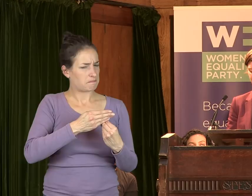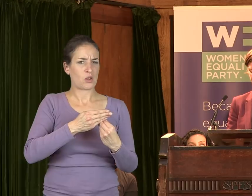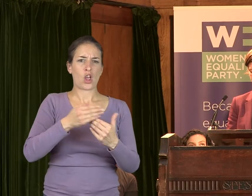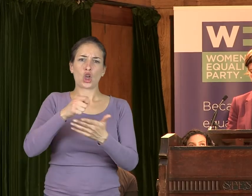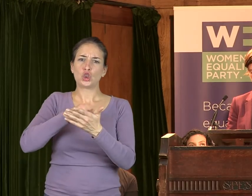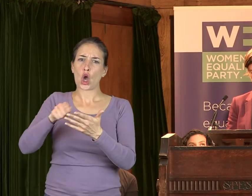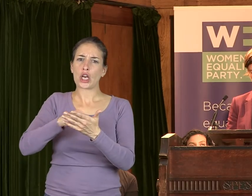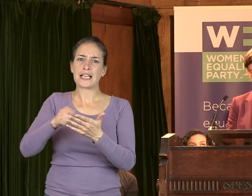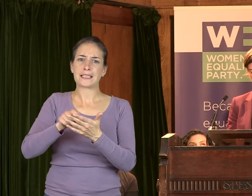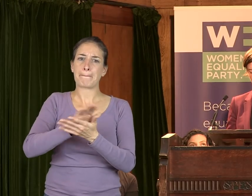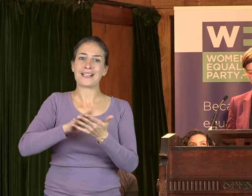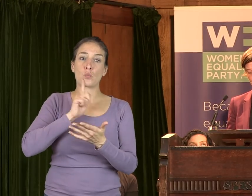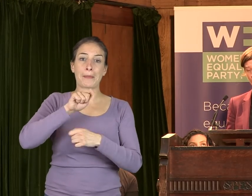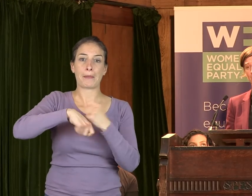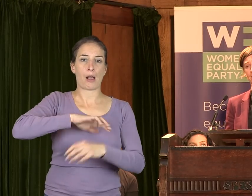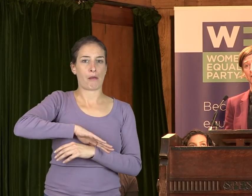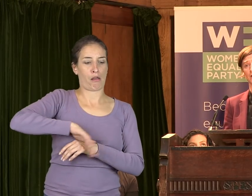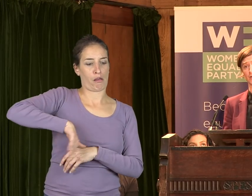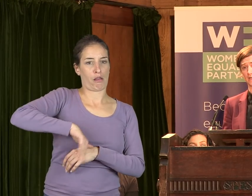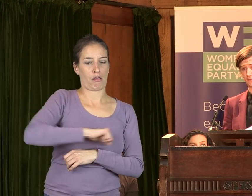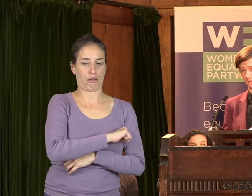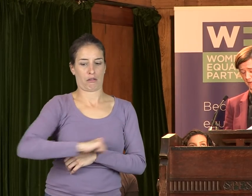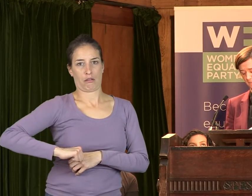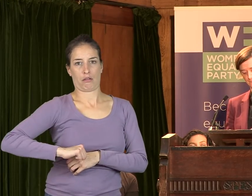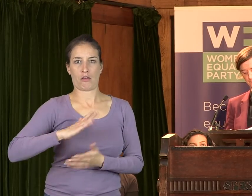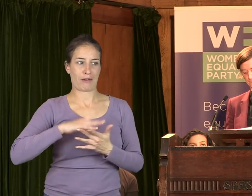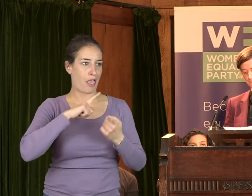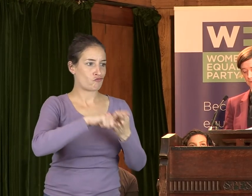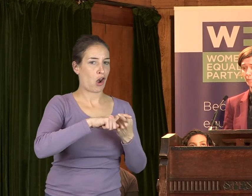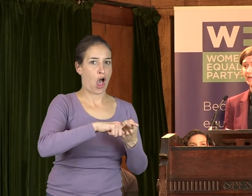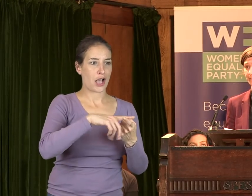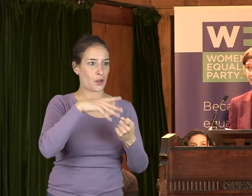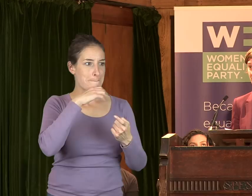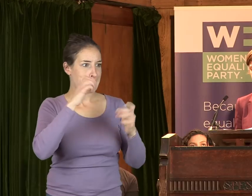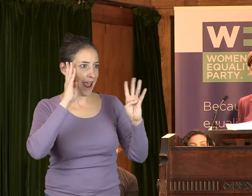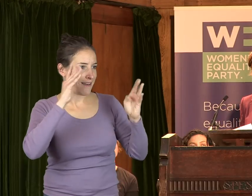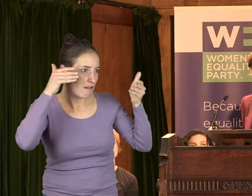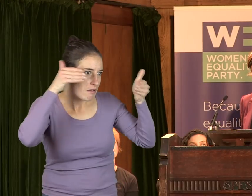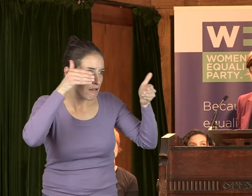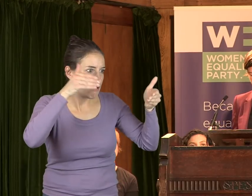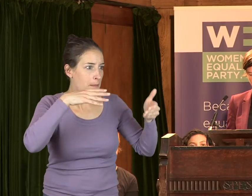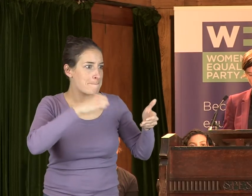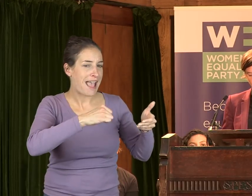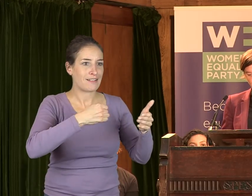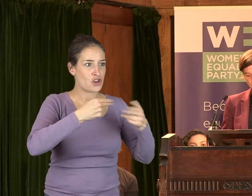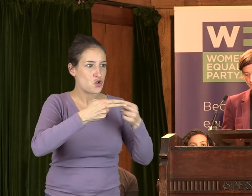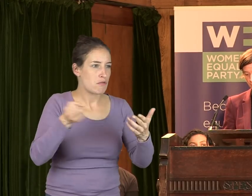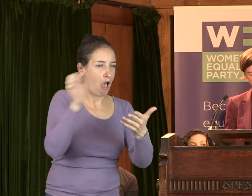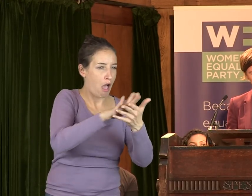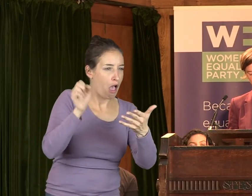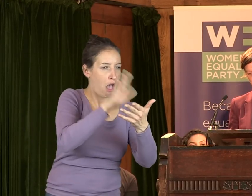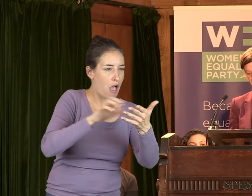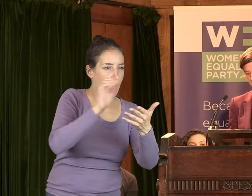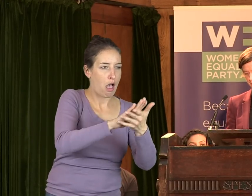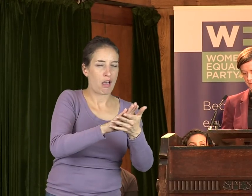a male-centric news agenda from which women are largely excluded. We aim to change that. I've also